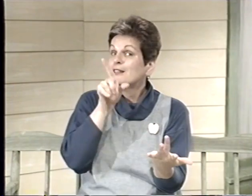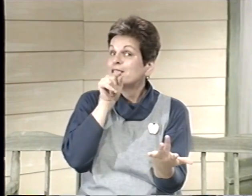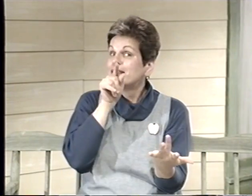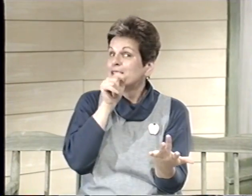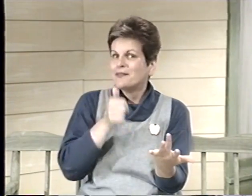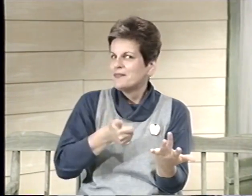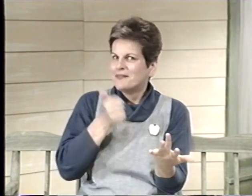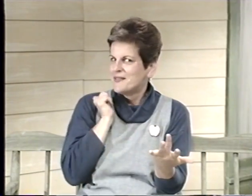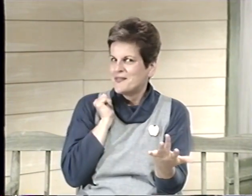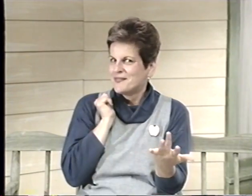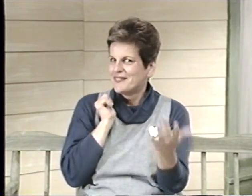the chickens won't."